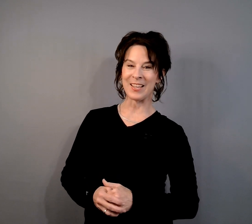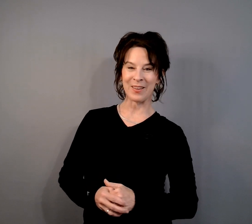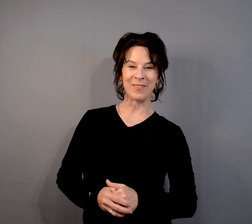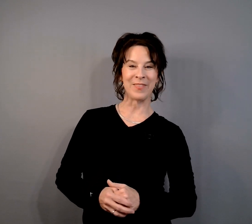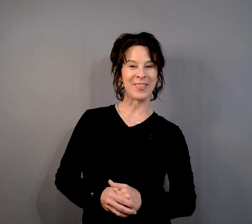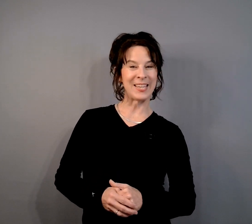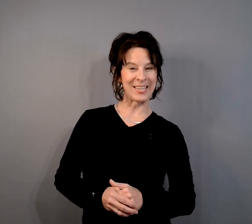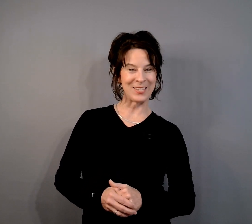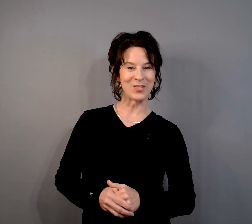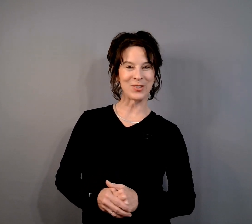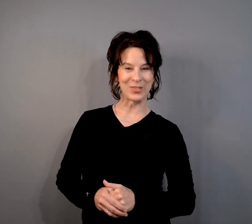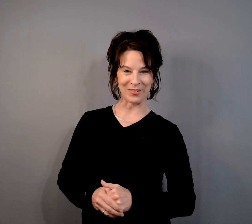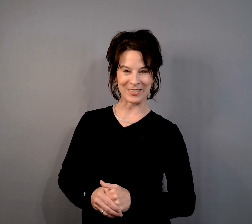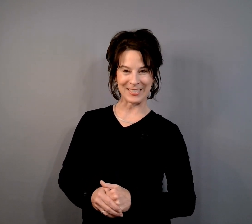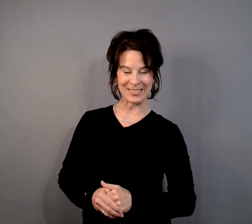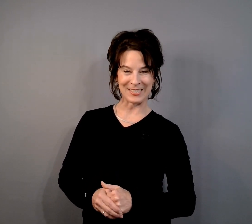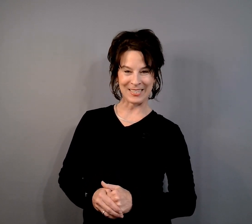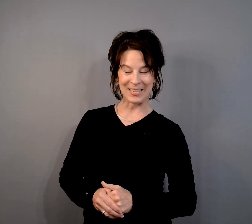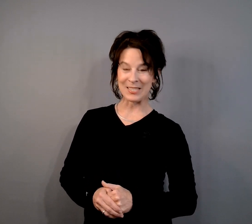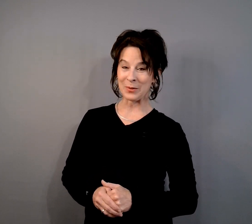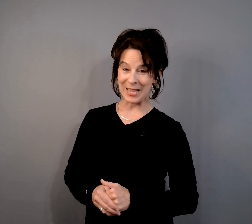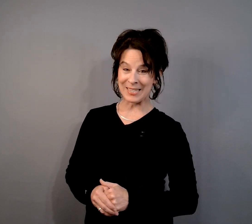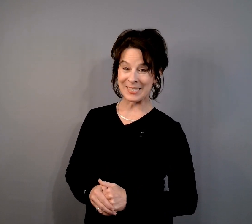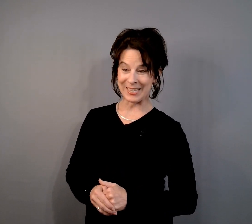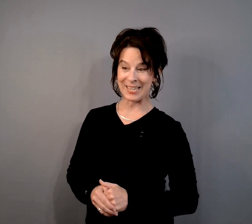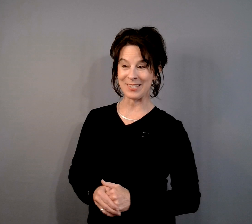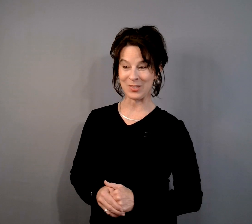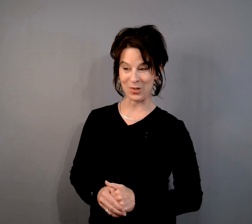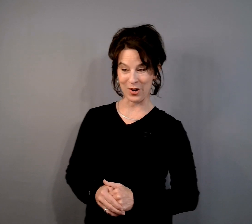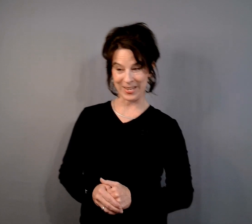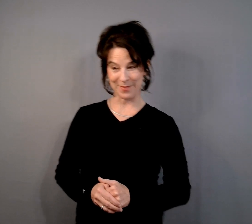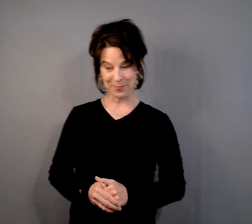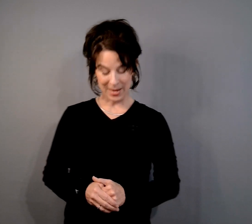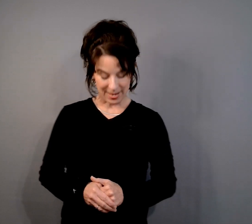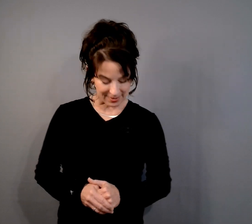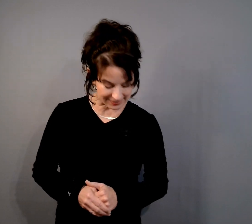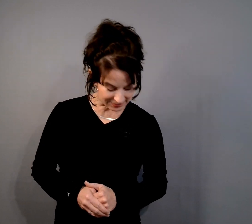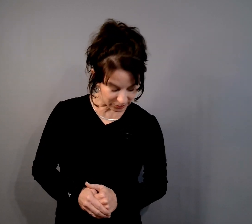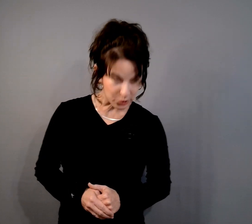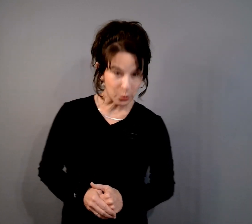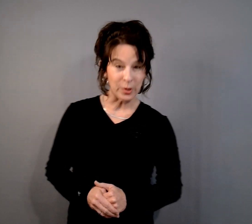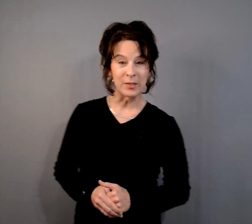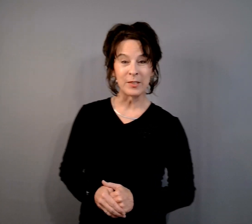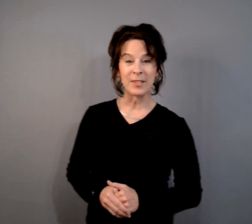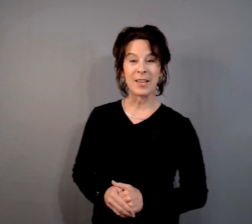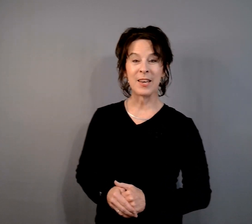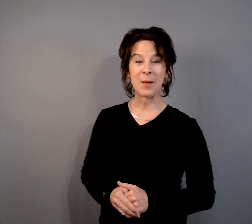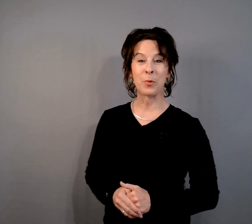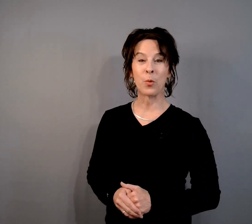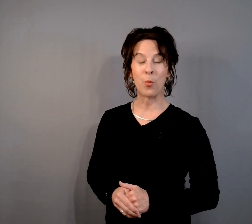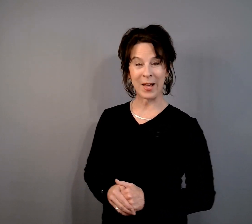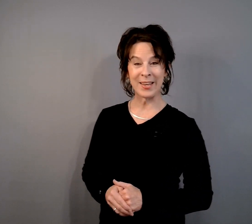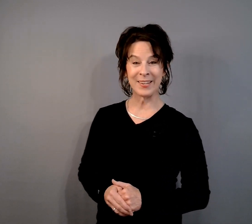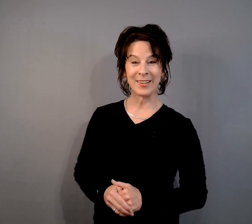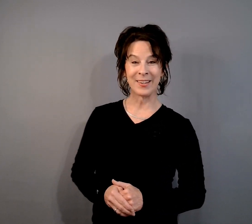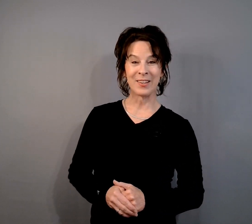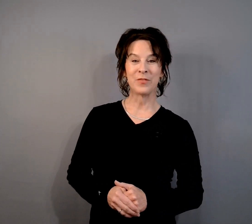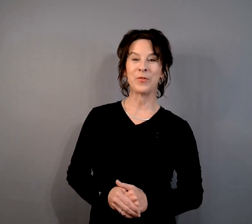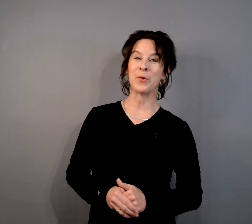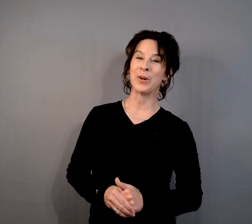of the Easter services. So let's get started. This is tutorial number 1 for